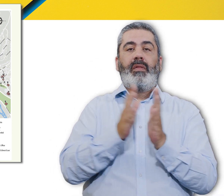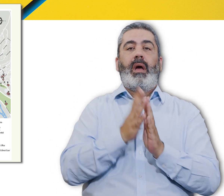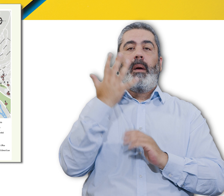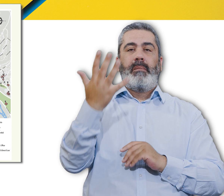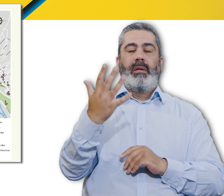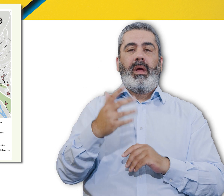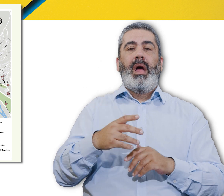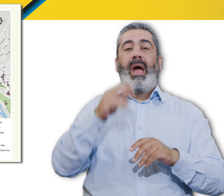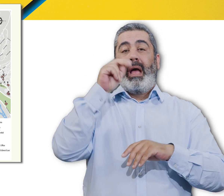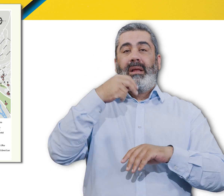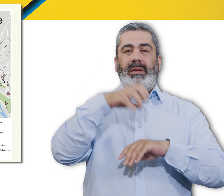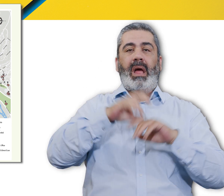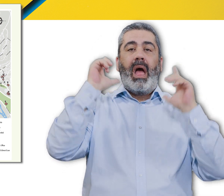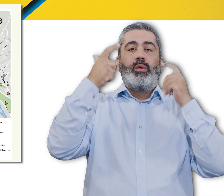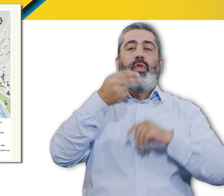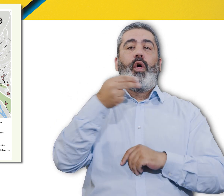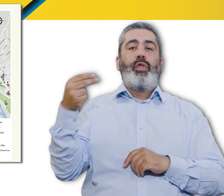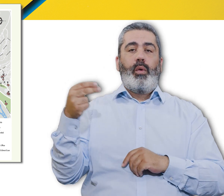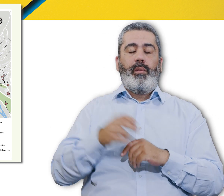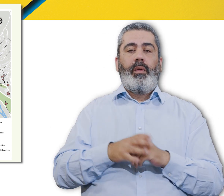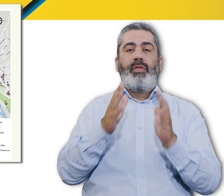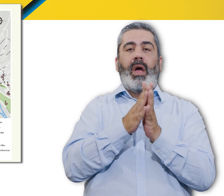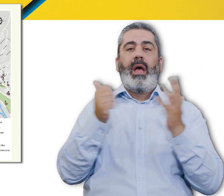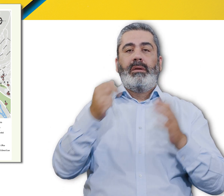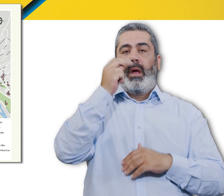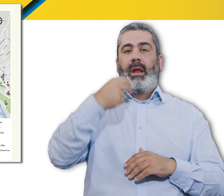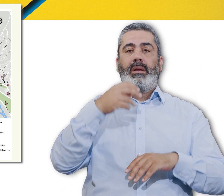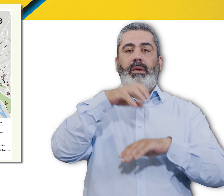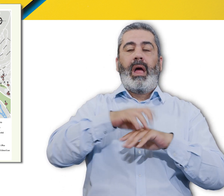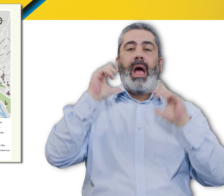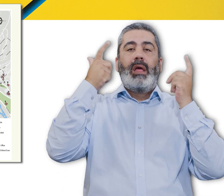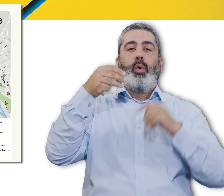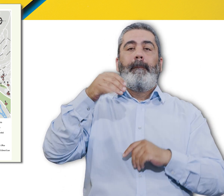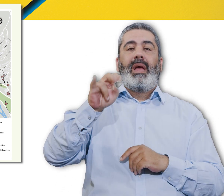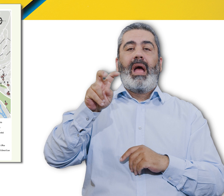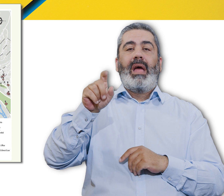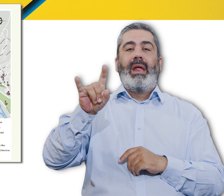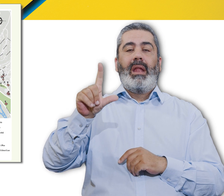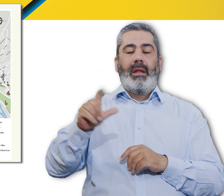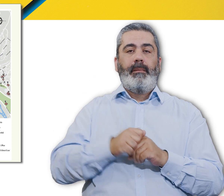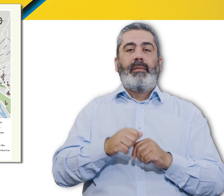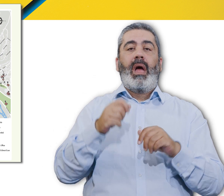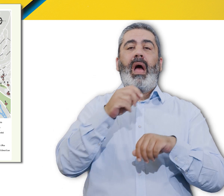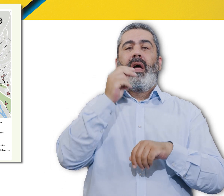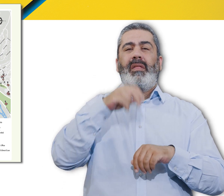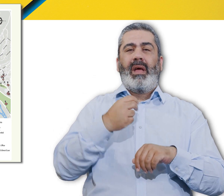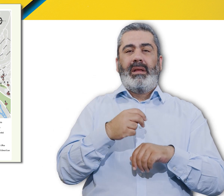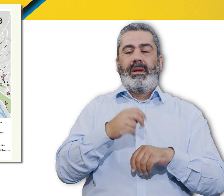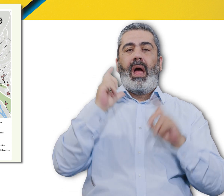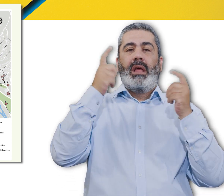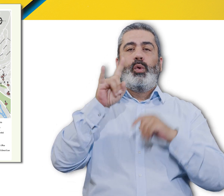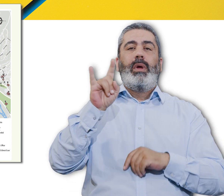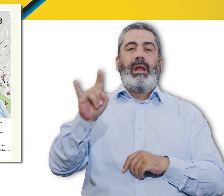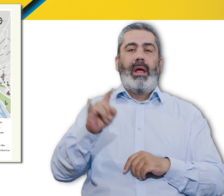Church. 14. St. Evangelist Church. 15. St. Theodore